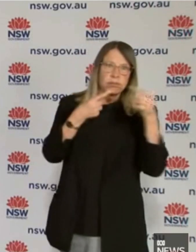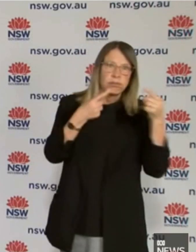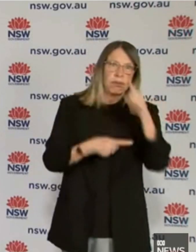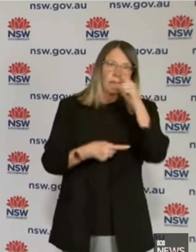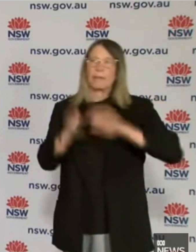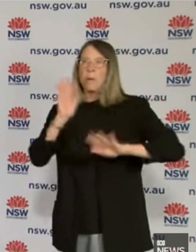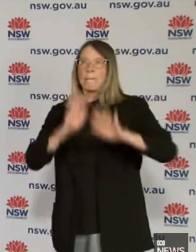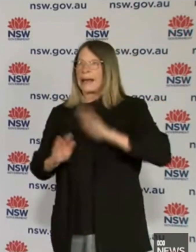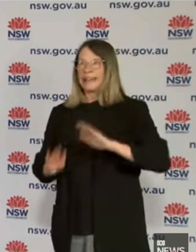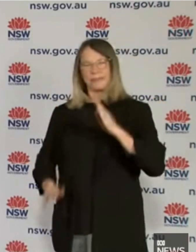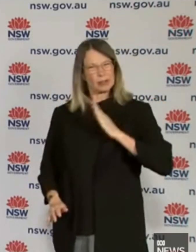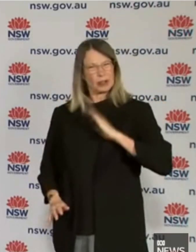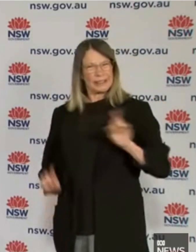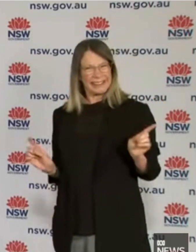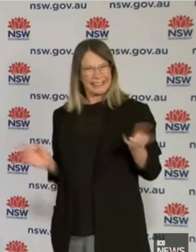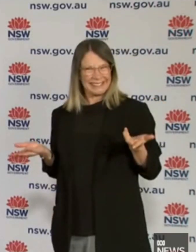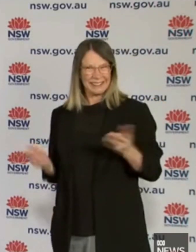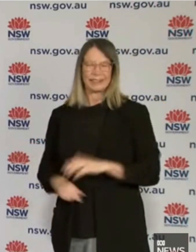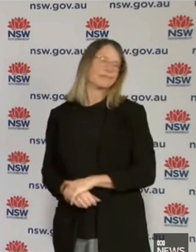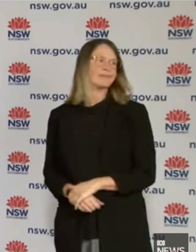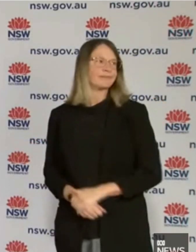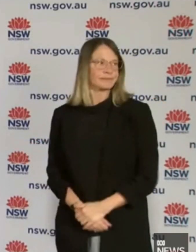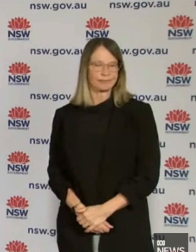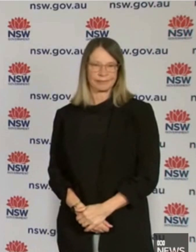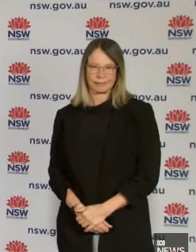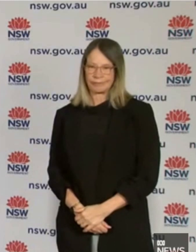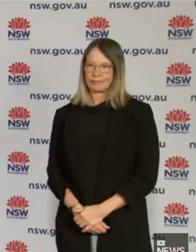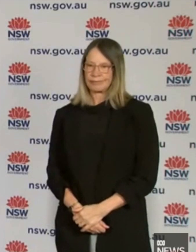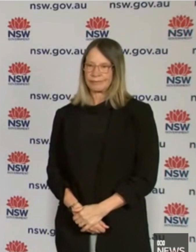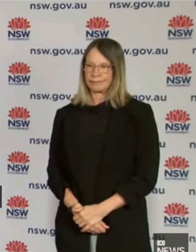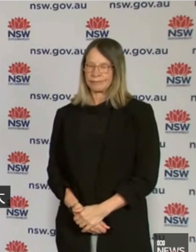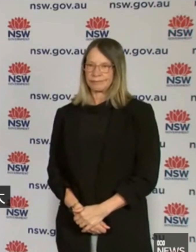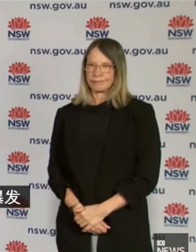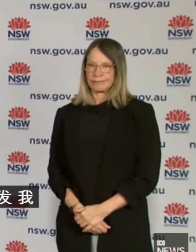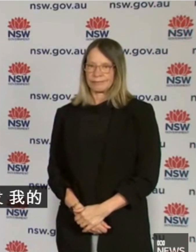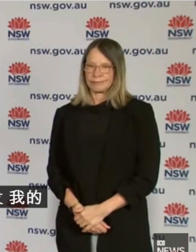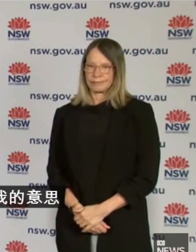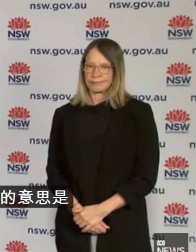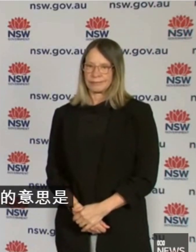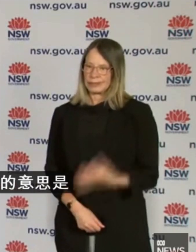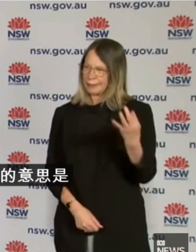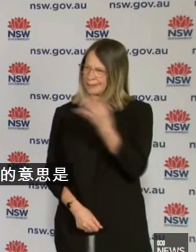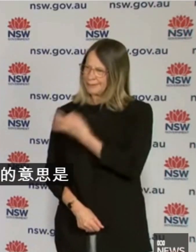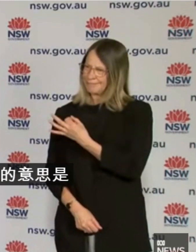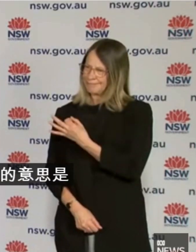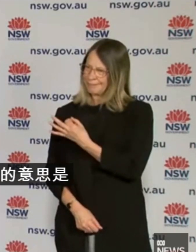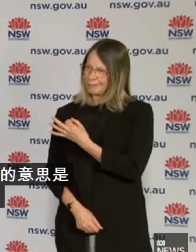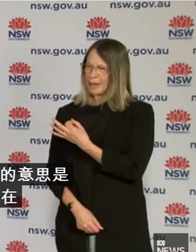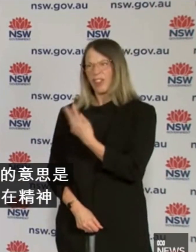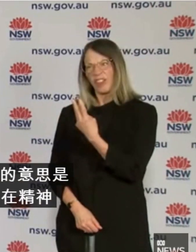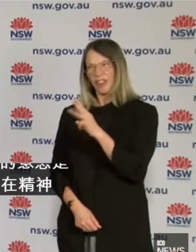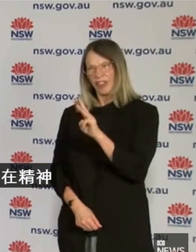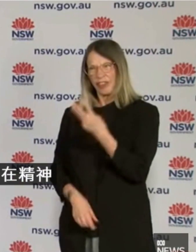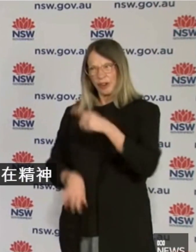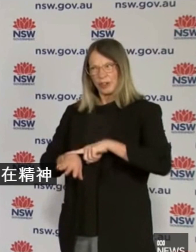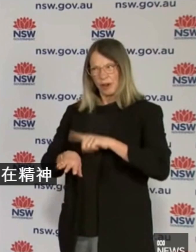necessary. Ursula. On that though, it is Liverpool Hospital's now third major outbreak. I mean, we had 2 in August, 1 in the